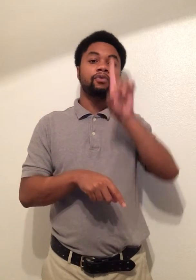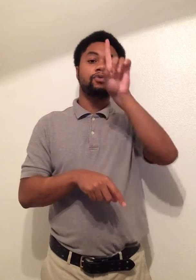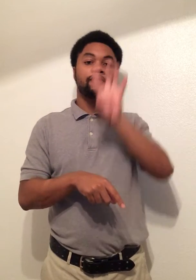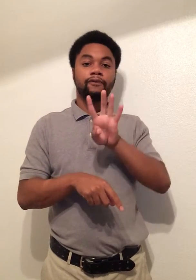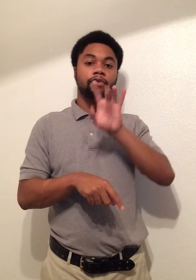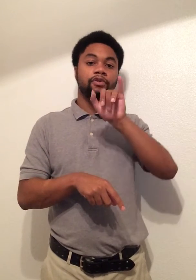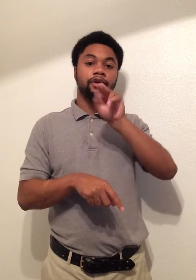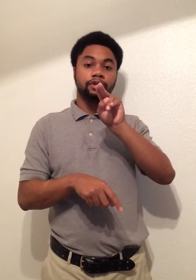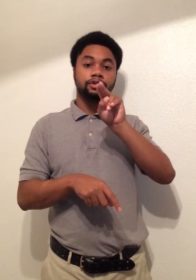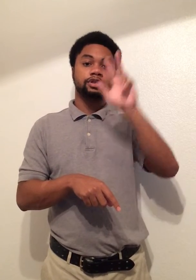inches cubed.